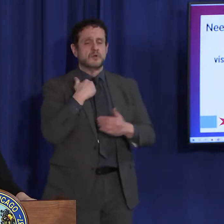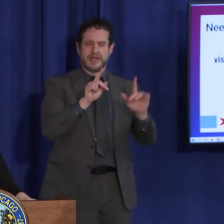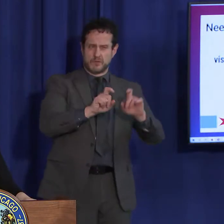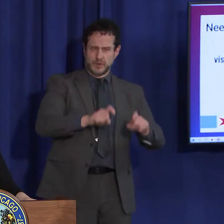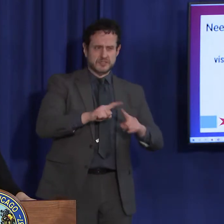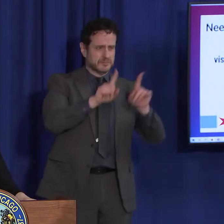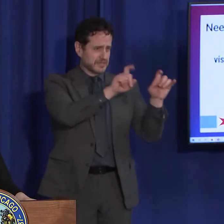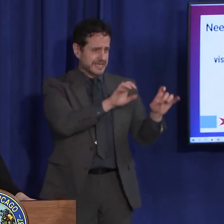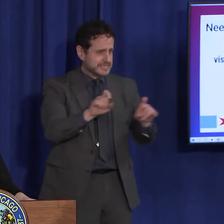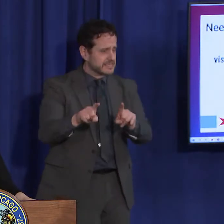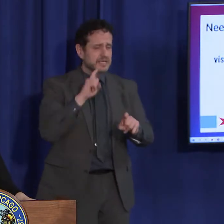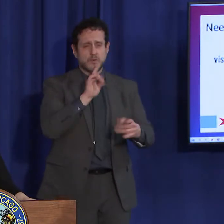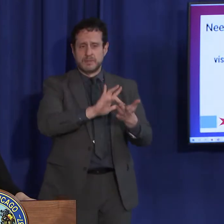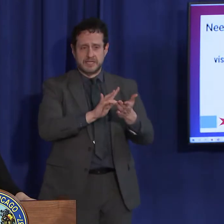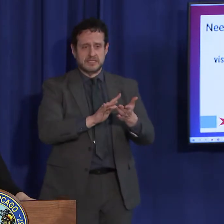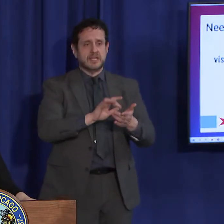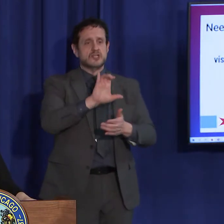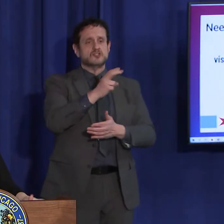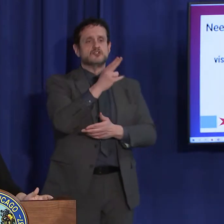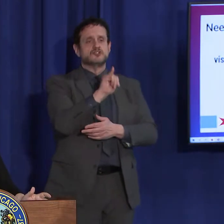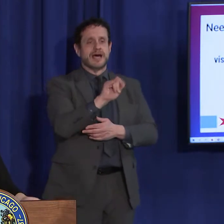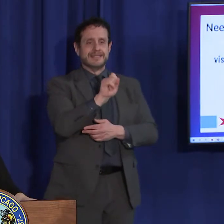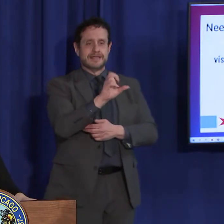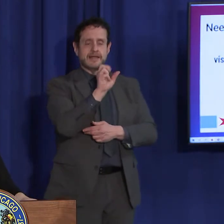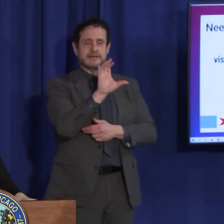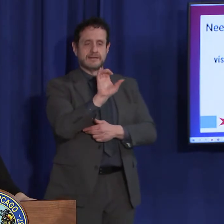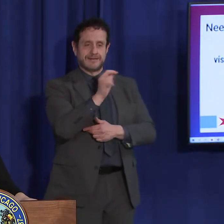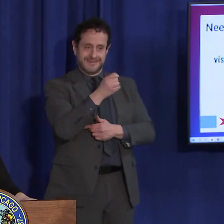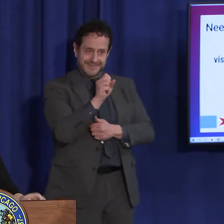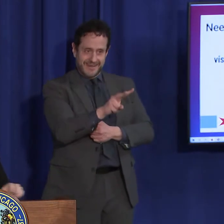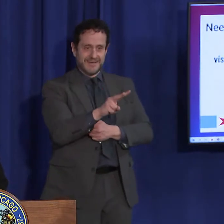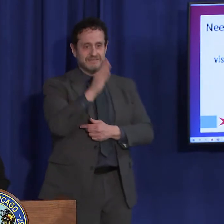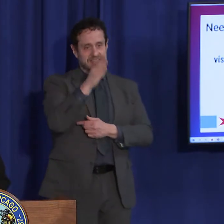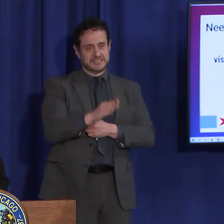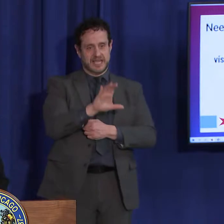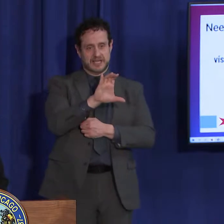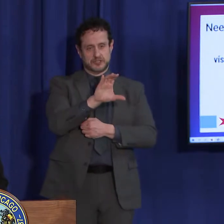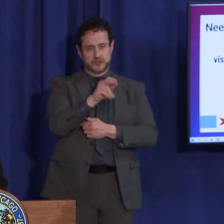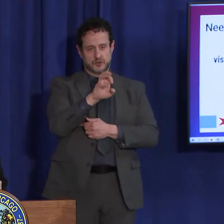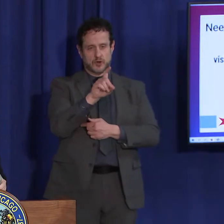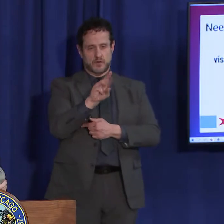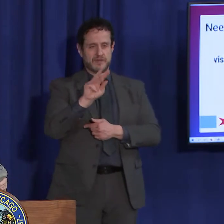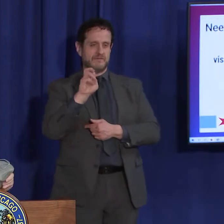treatment, anything, chi.gov/COVIDvax or 7 days a week,